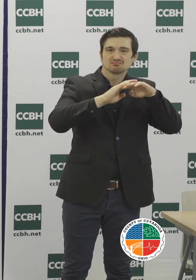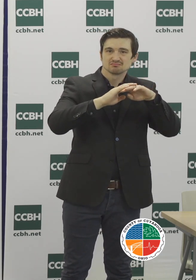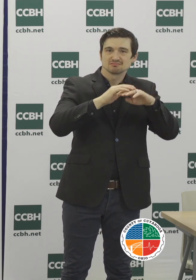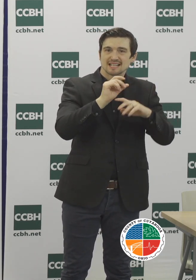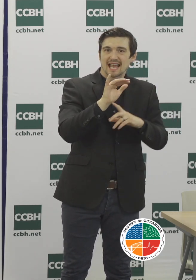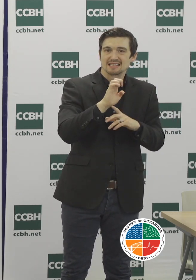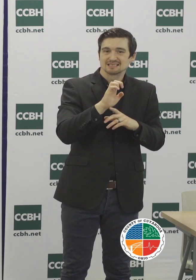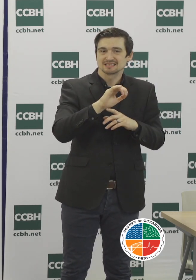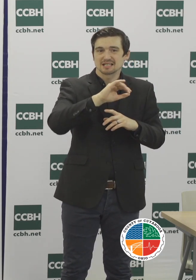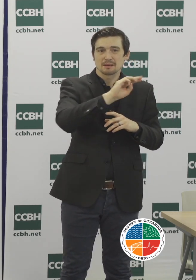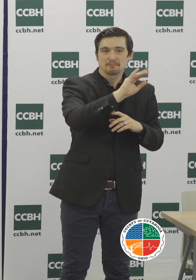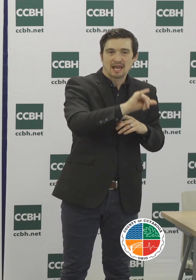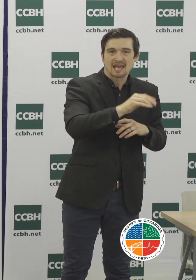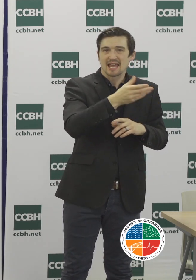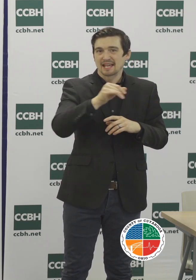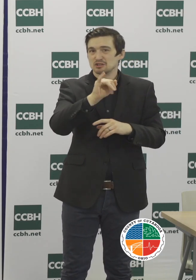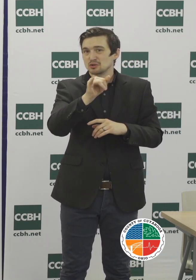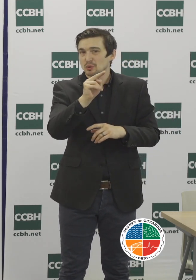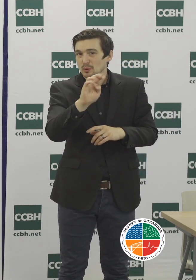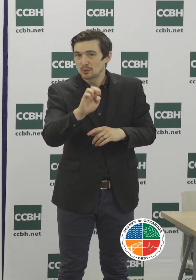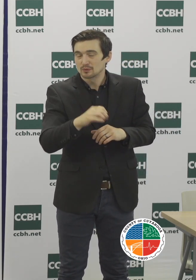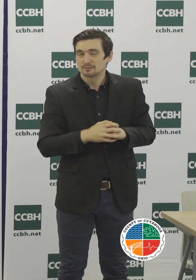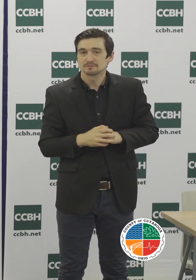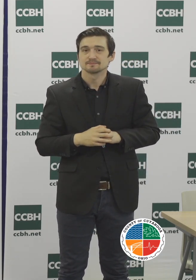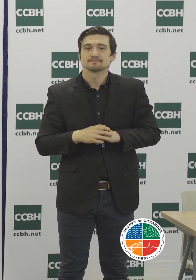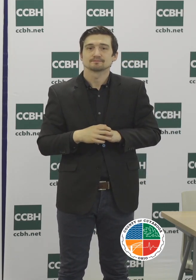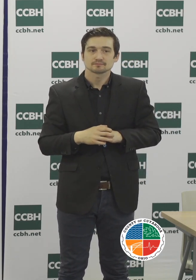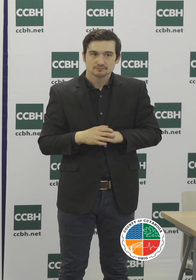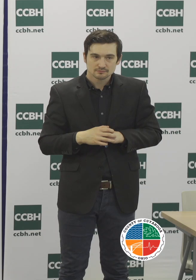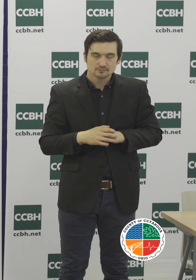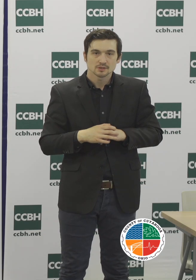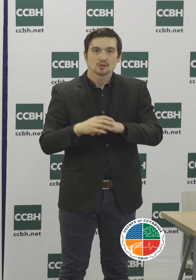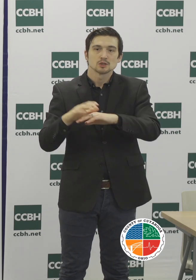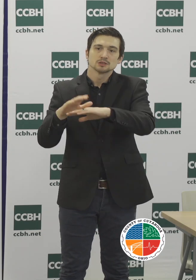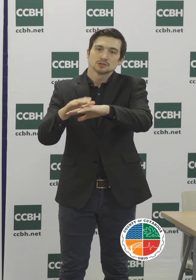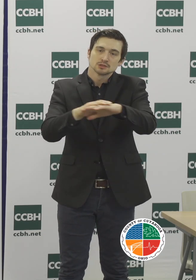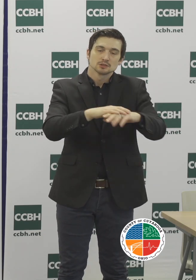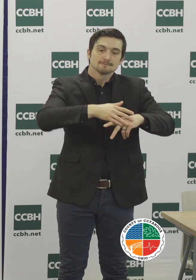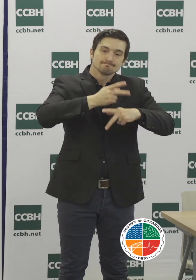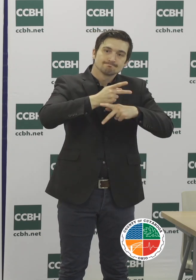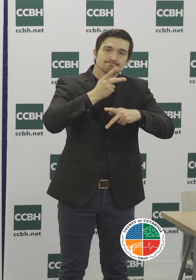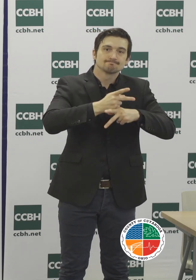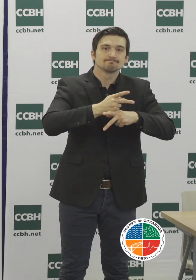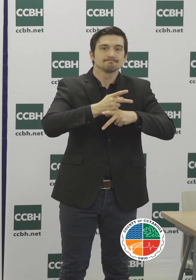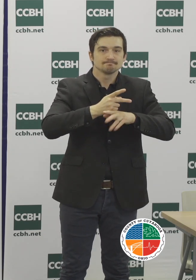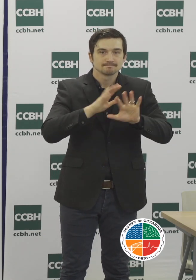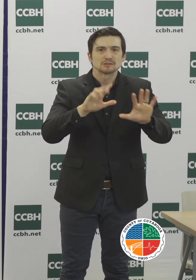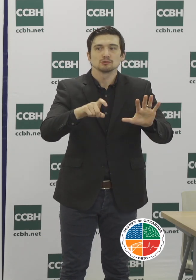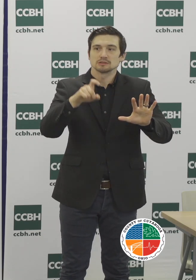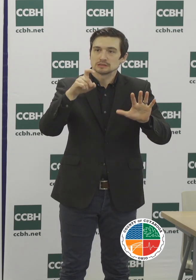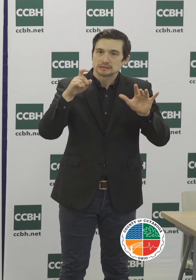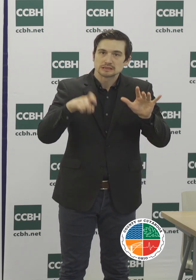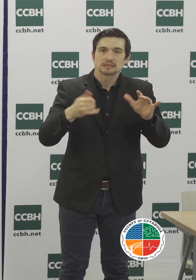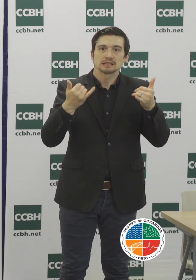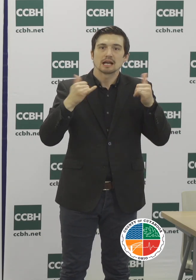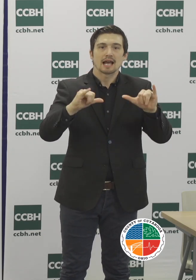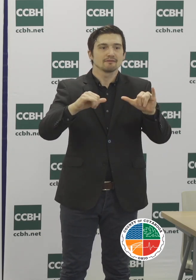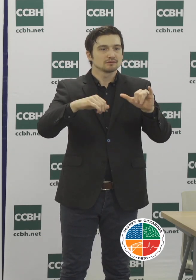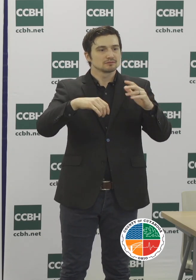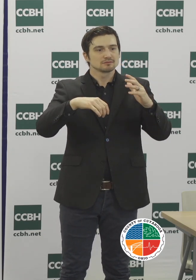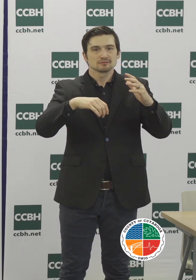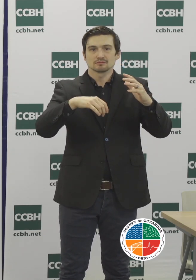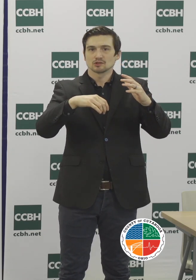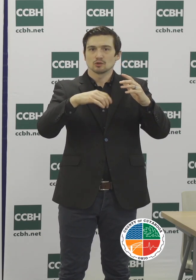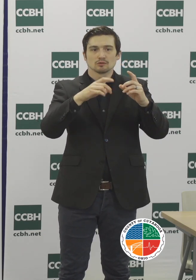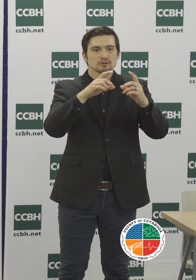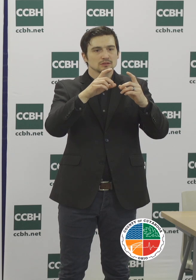opportunities for transmission increase, social distancing guidelines and wider testing become more important than ever in helping to